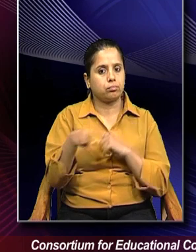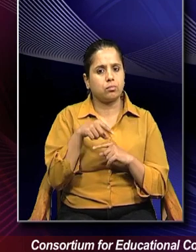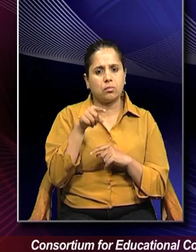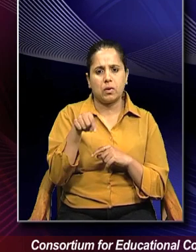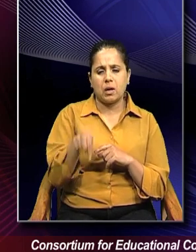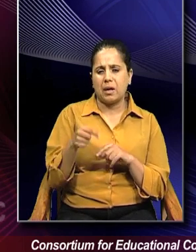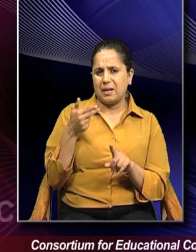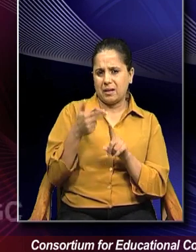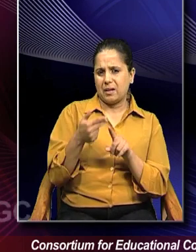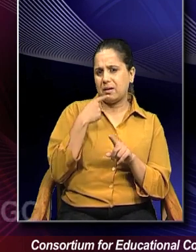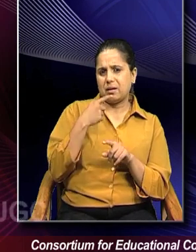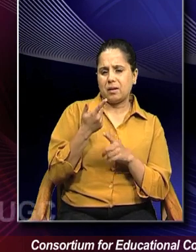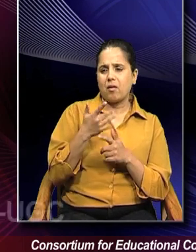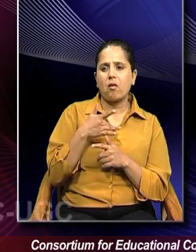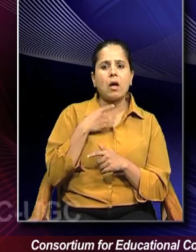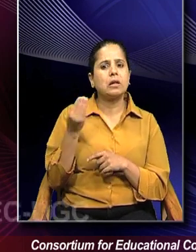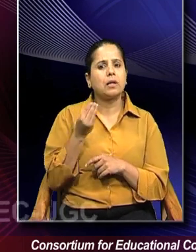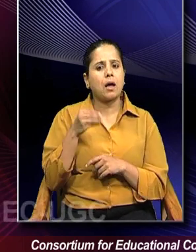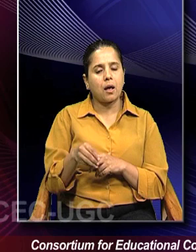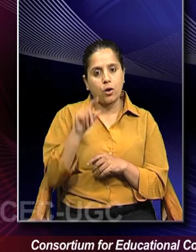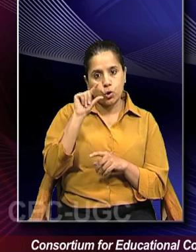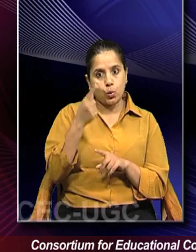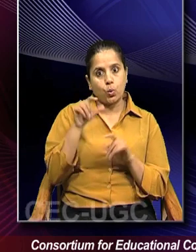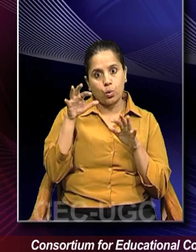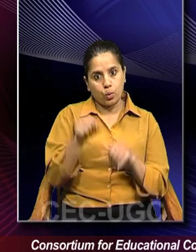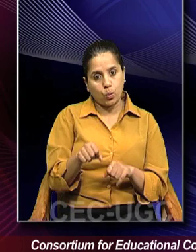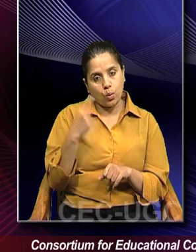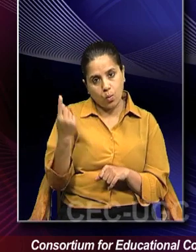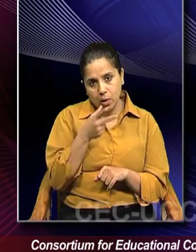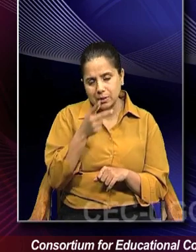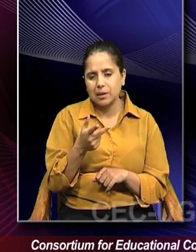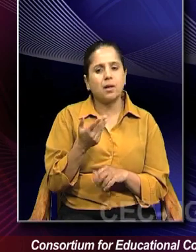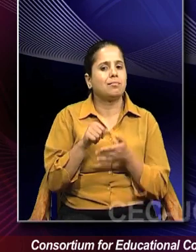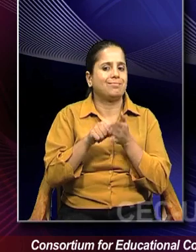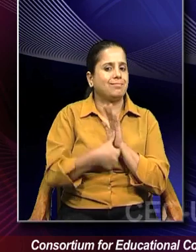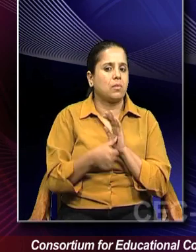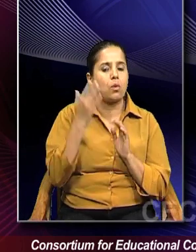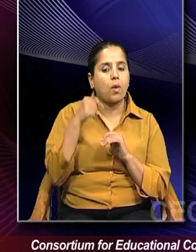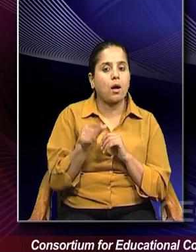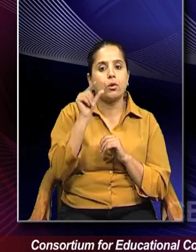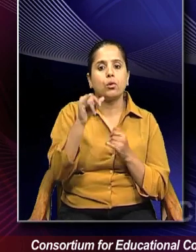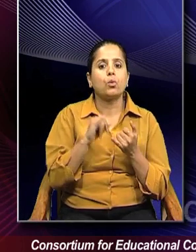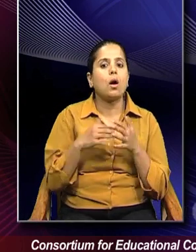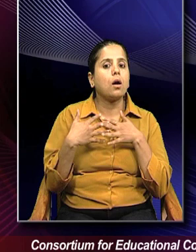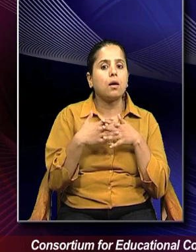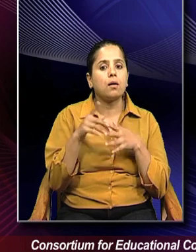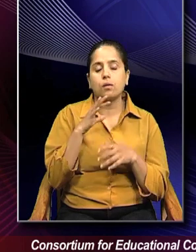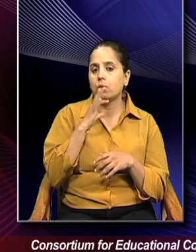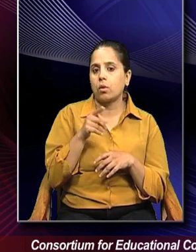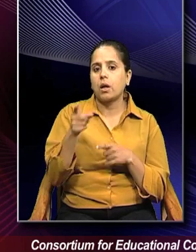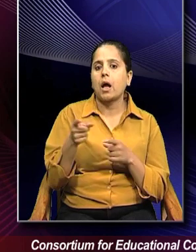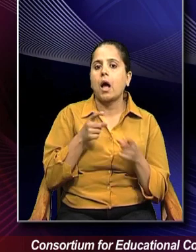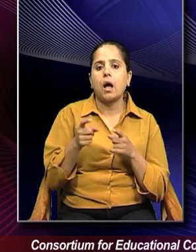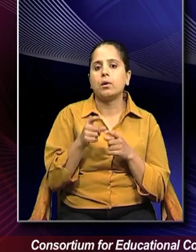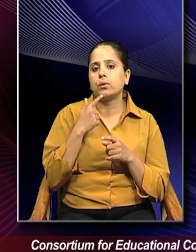be called something like a British empire because the US does not actually